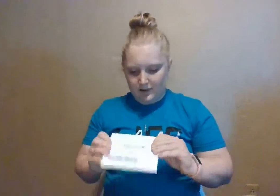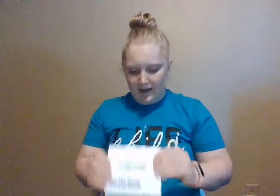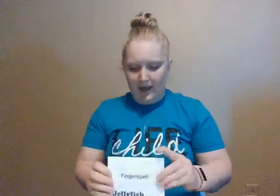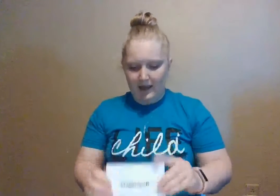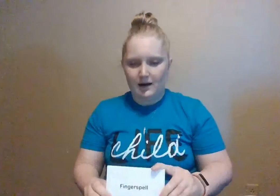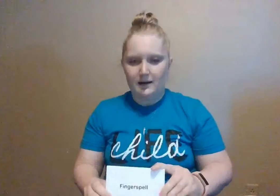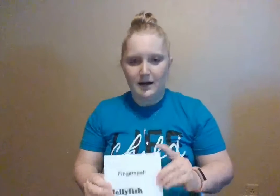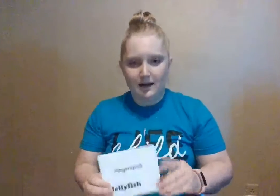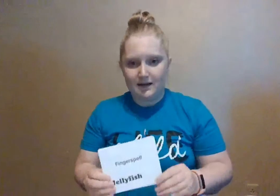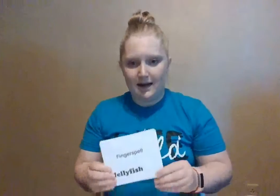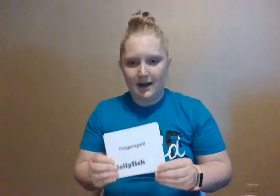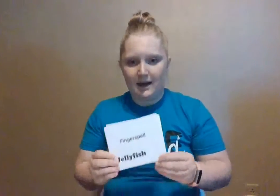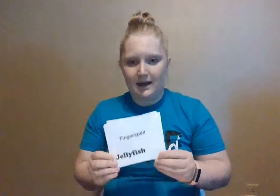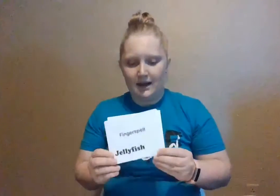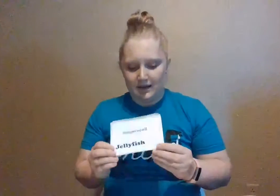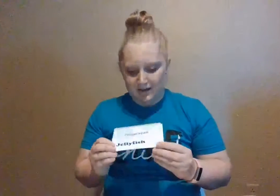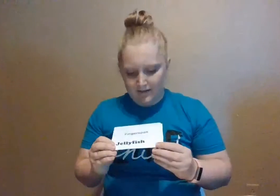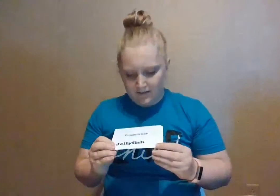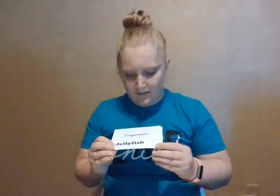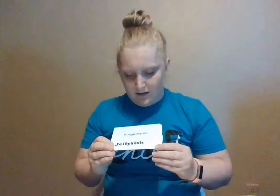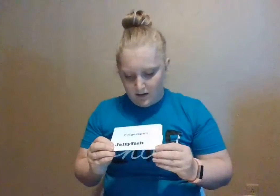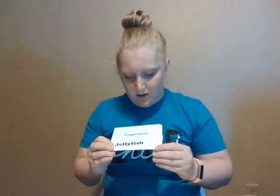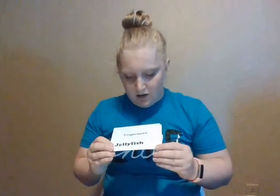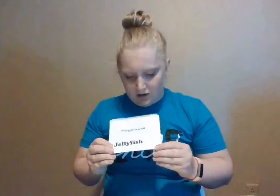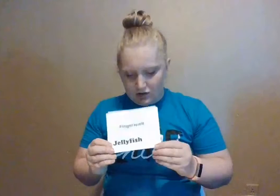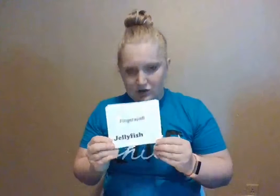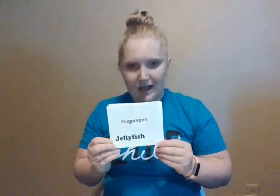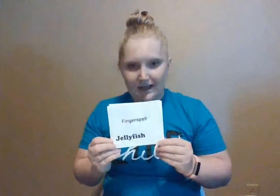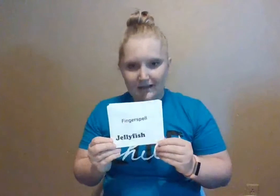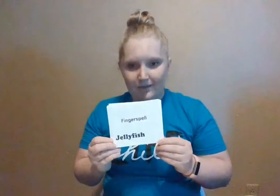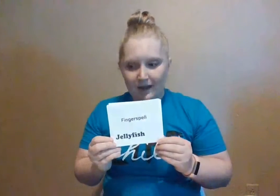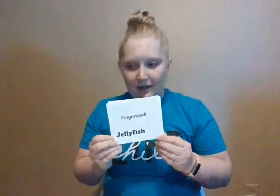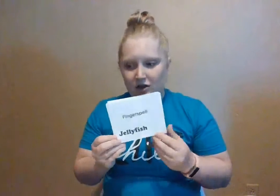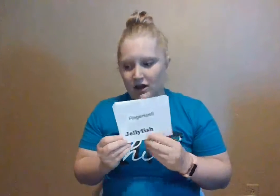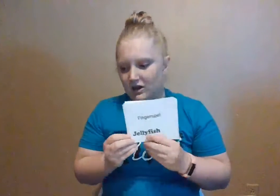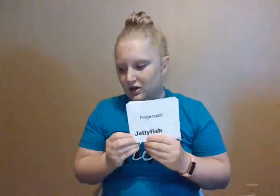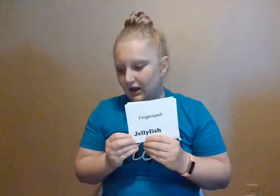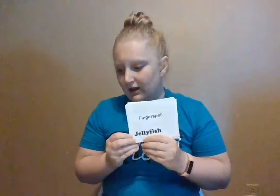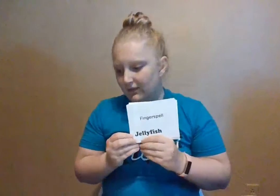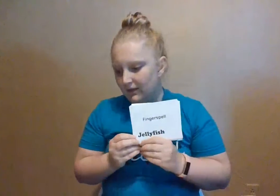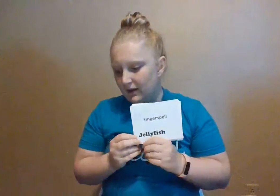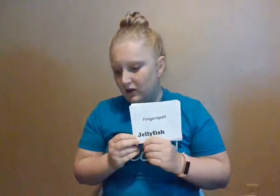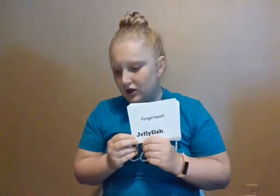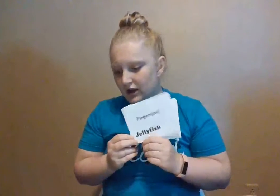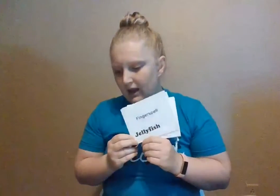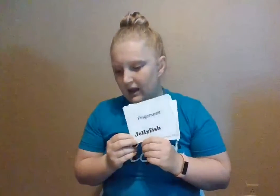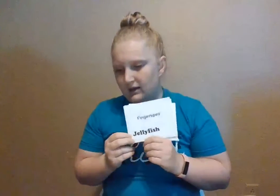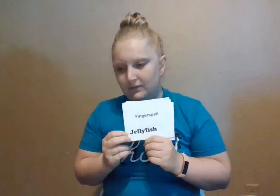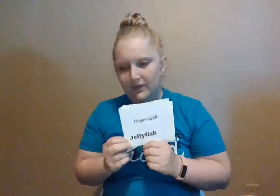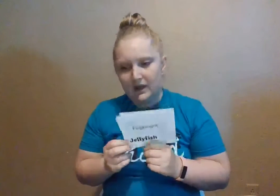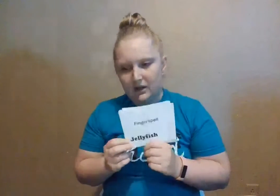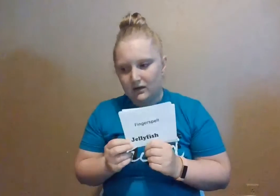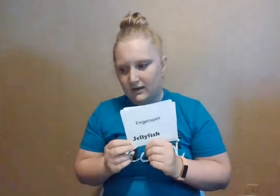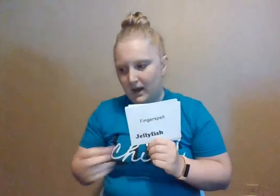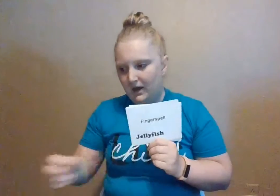Okay, and our next sign is jellyfish, and jellyfish is finger spelled.